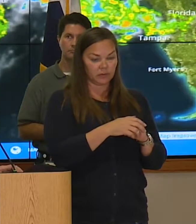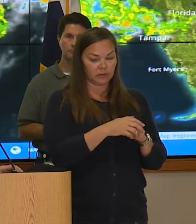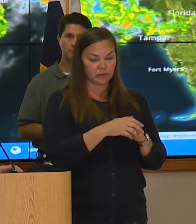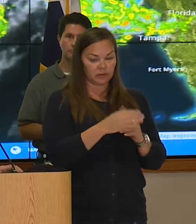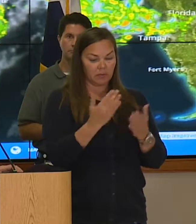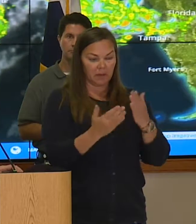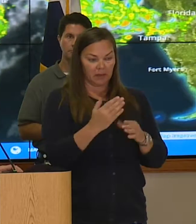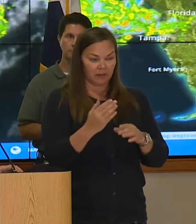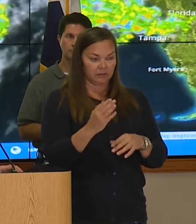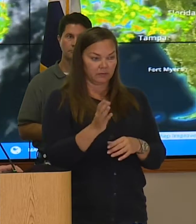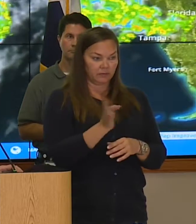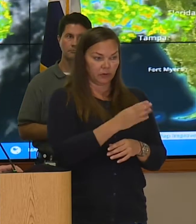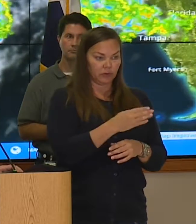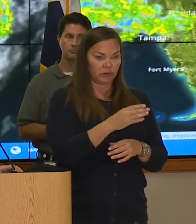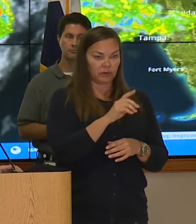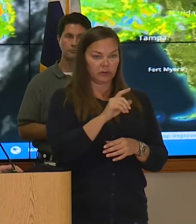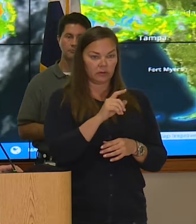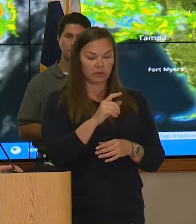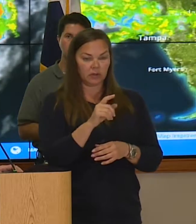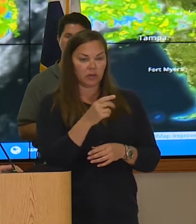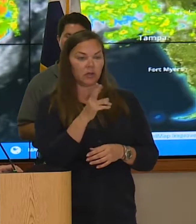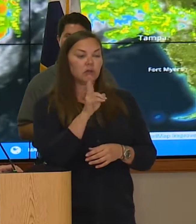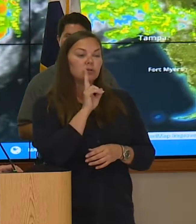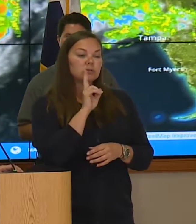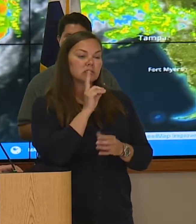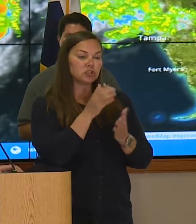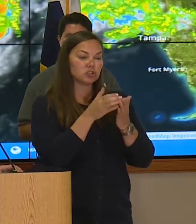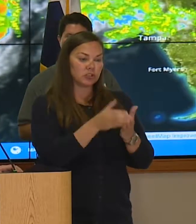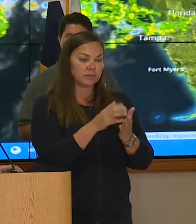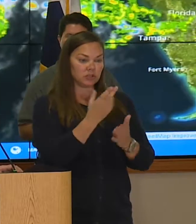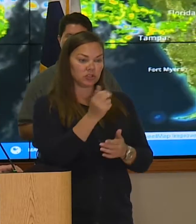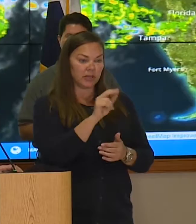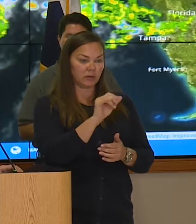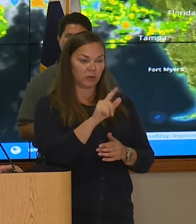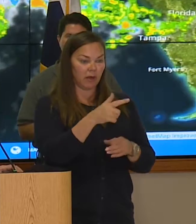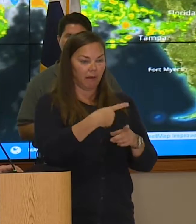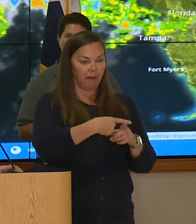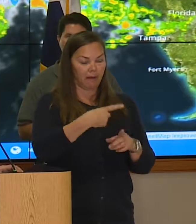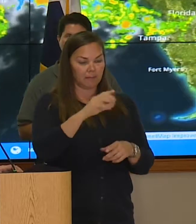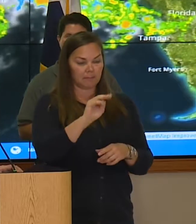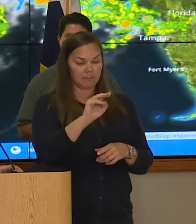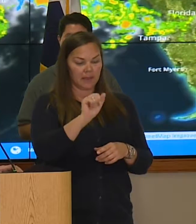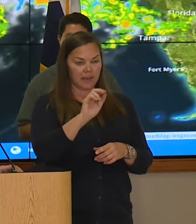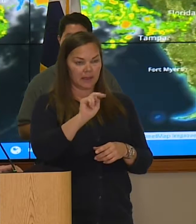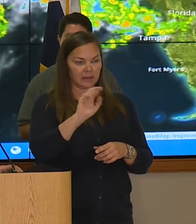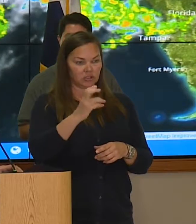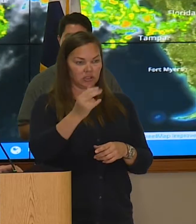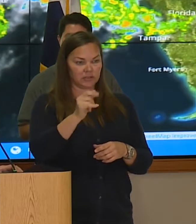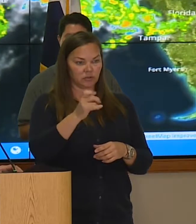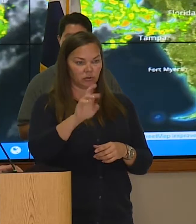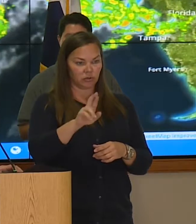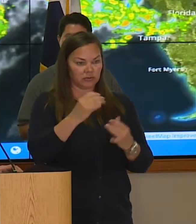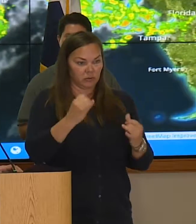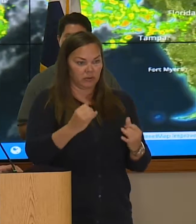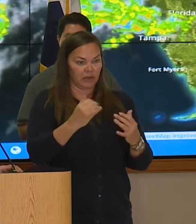of fact, a tide gauge in the Houston Ship Channel at Manchester is currently at almost 12